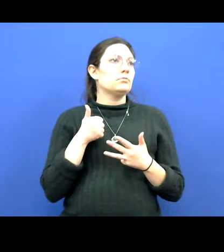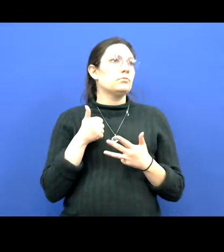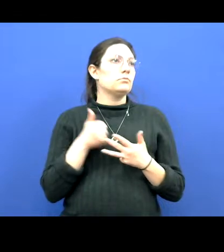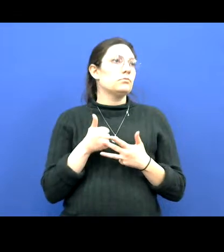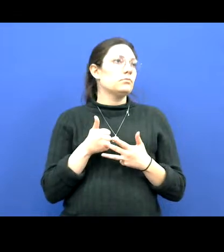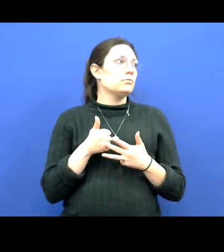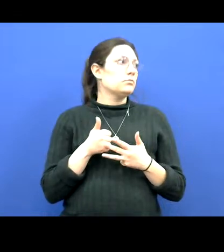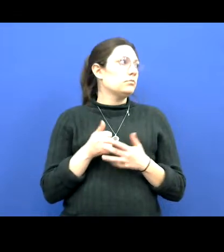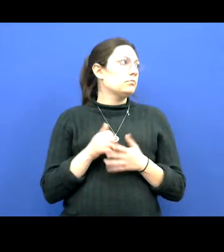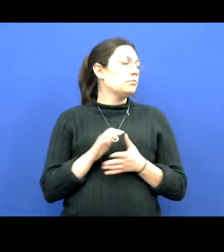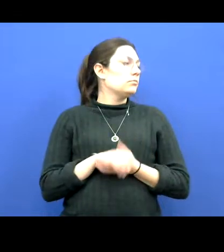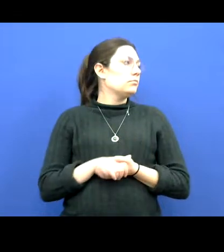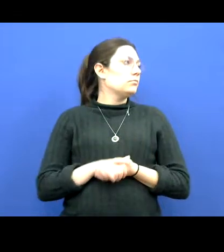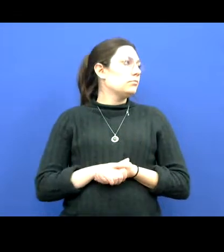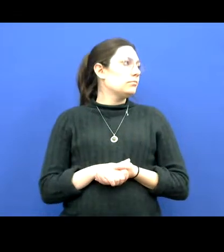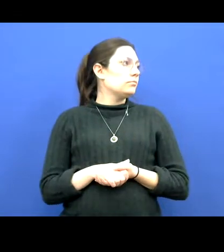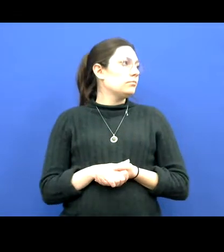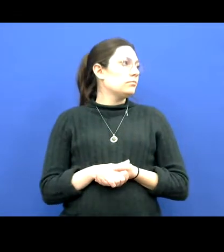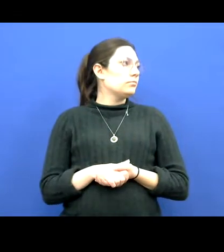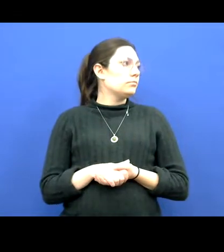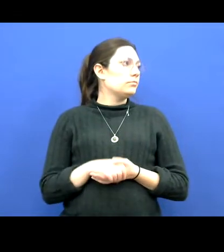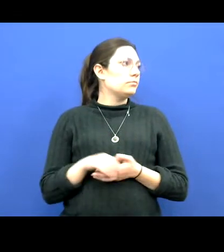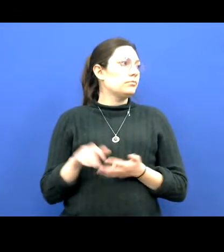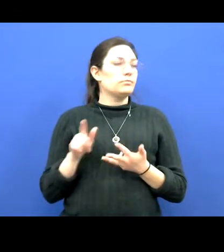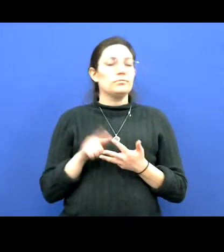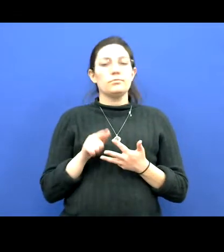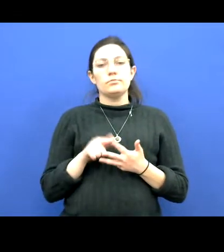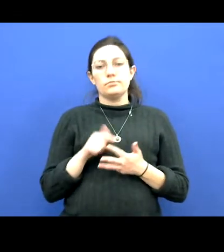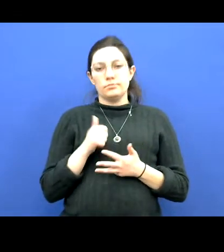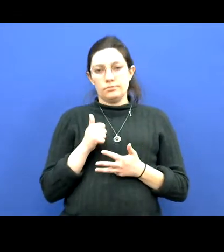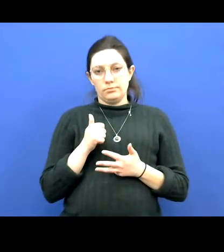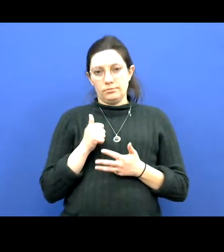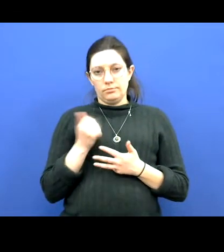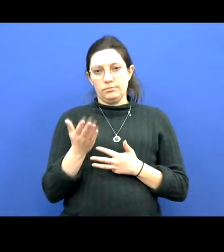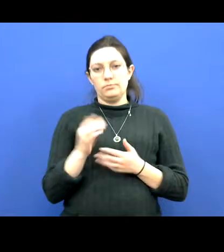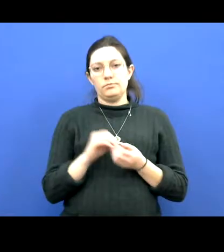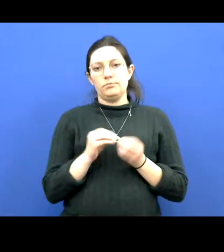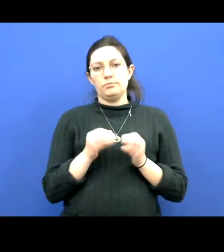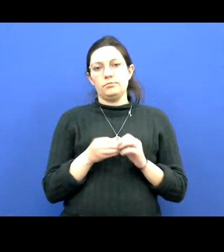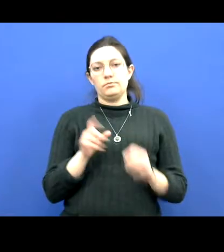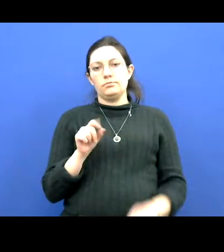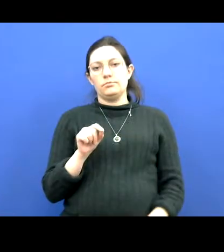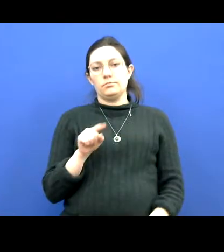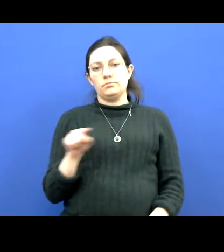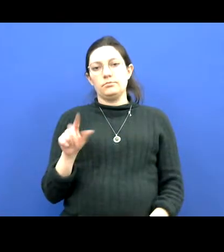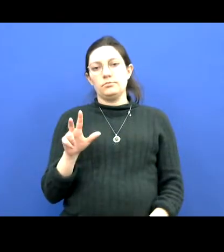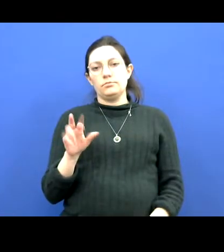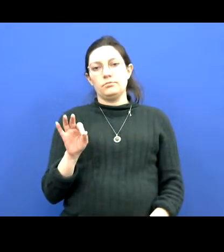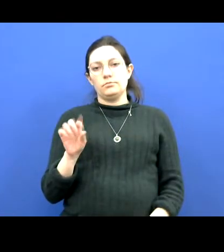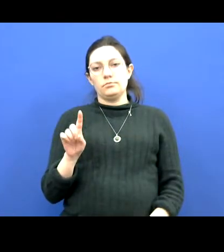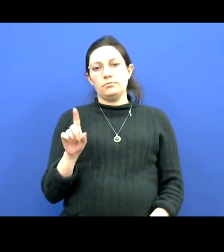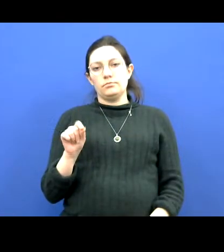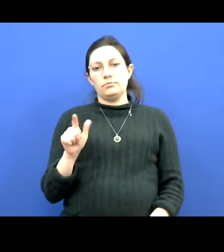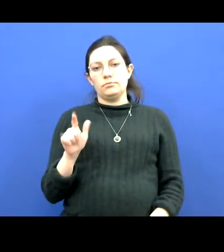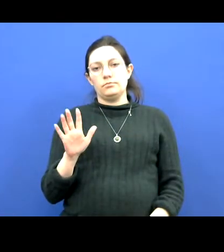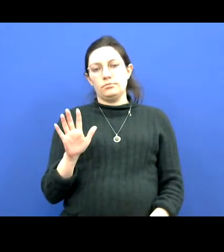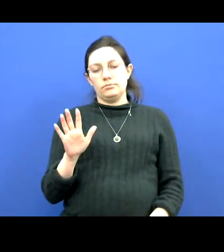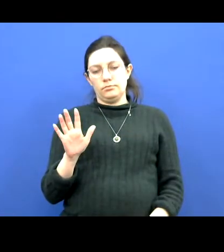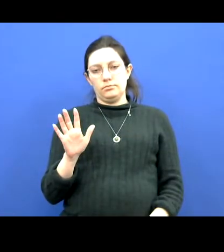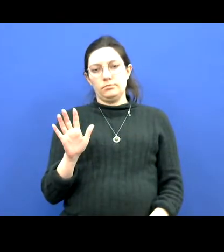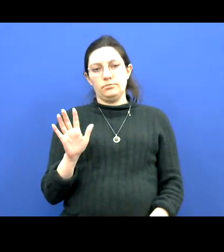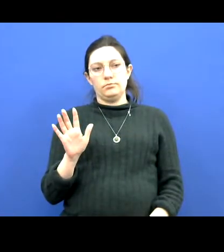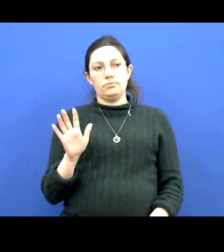Schultz. Aye. Mr. Supervisor and fellow board members, I have resolution number 20-391,